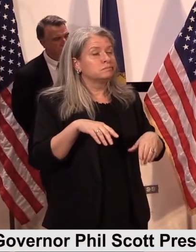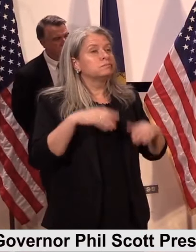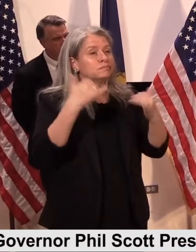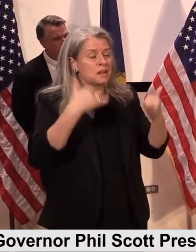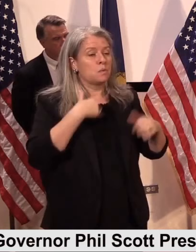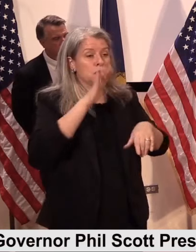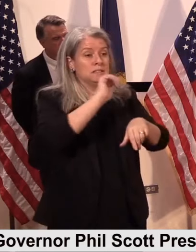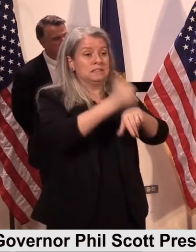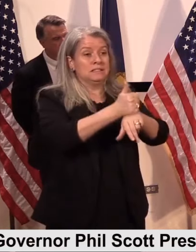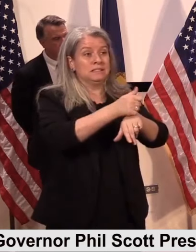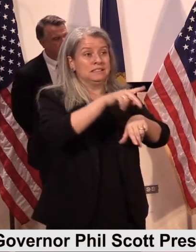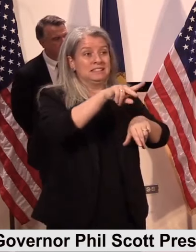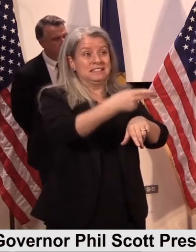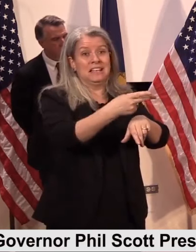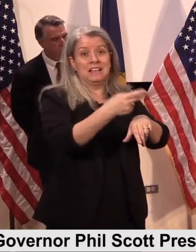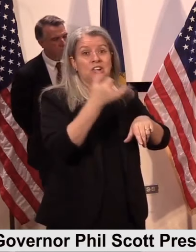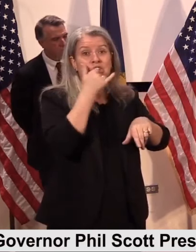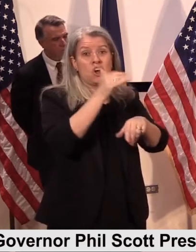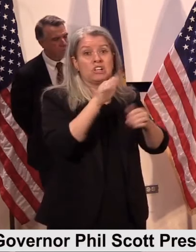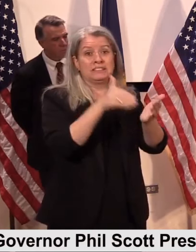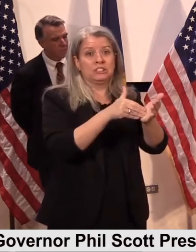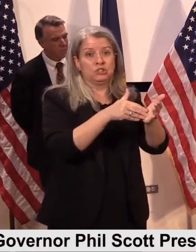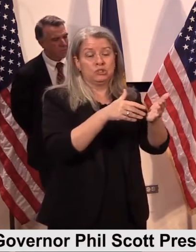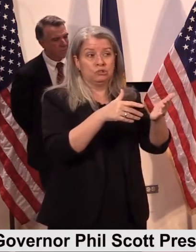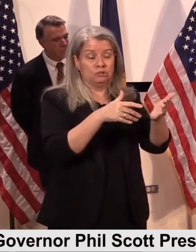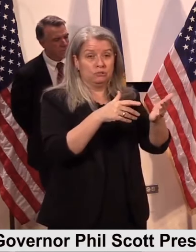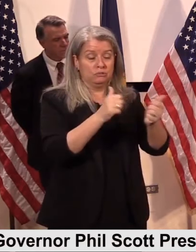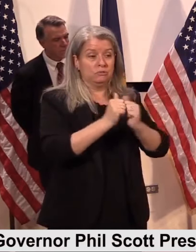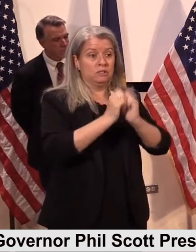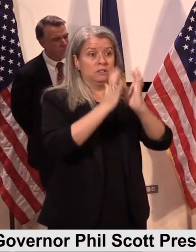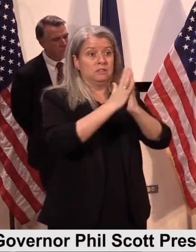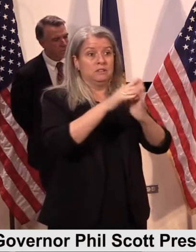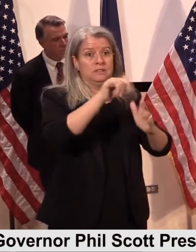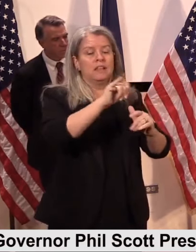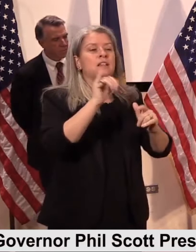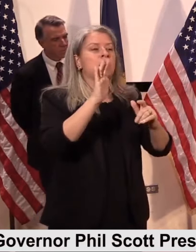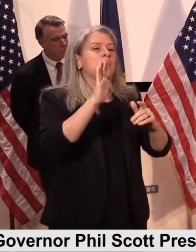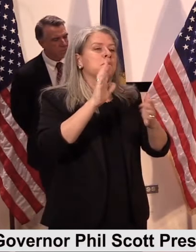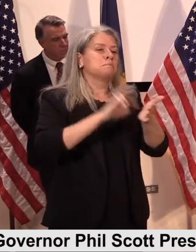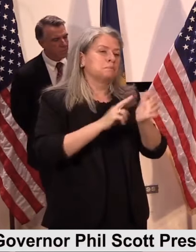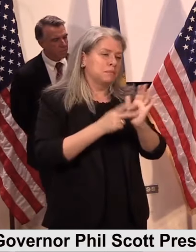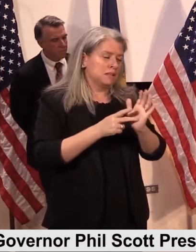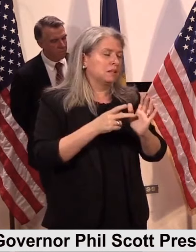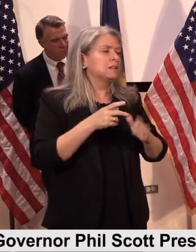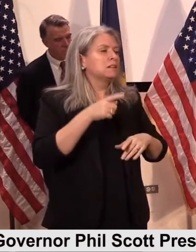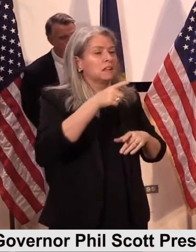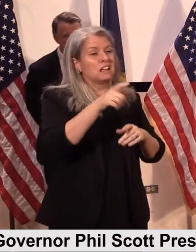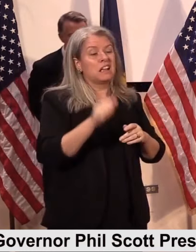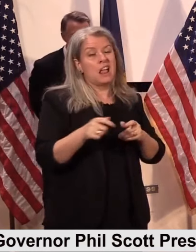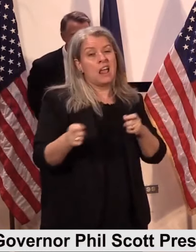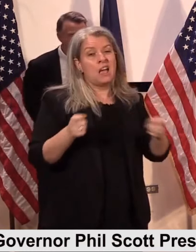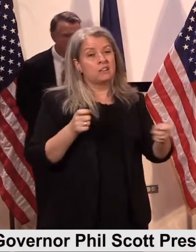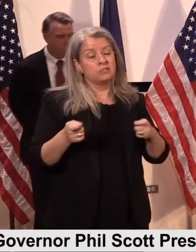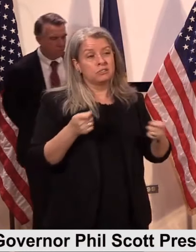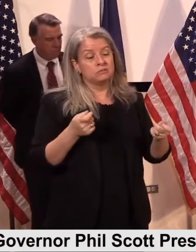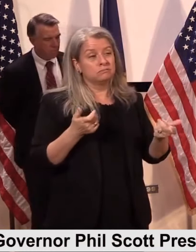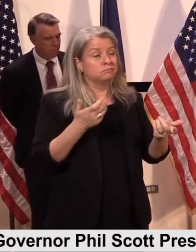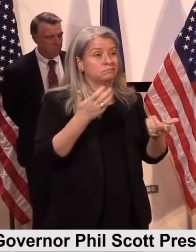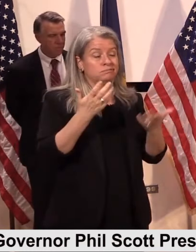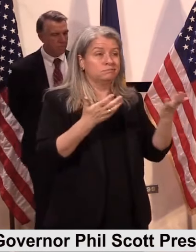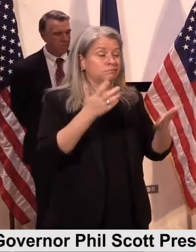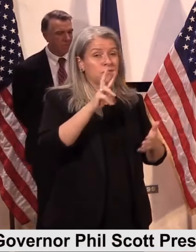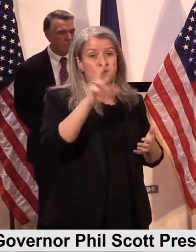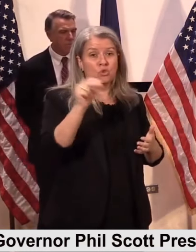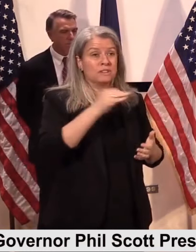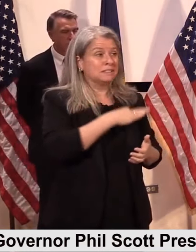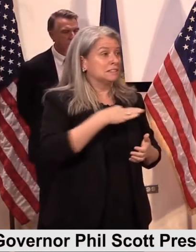center being stood up over the coming days, that it may have as many as 30 staff people manning